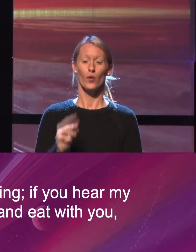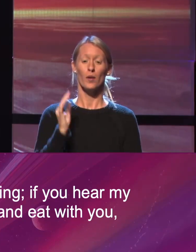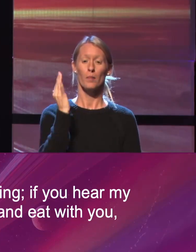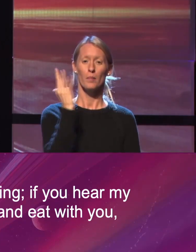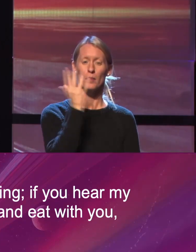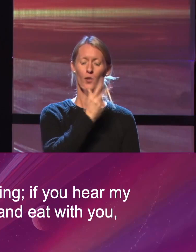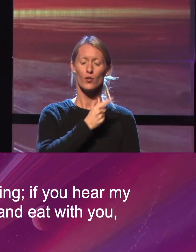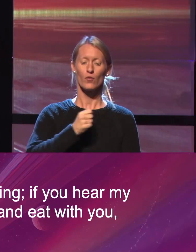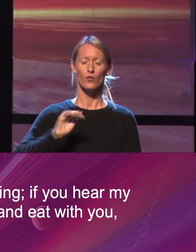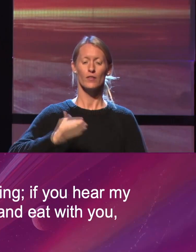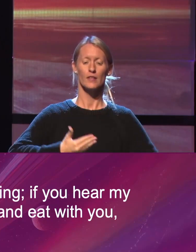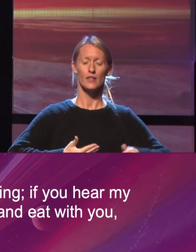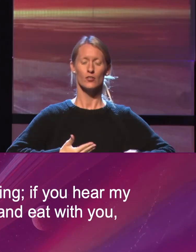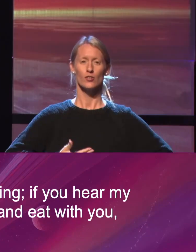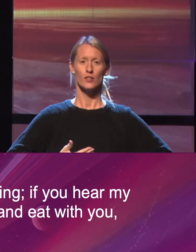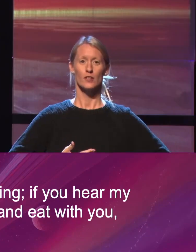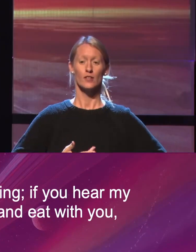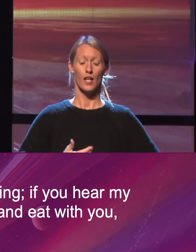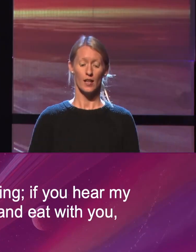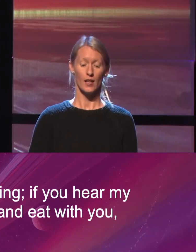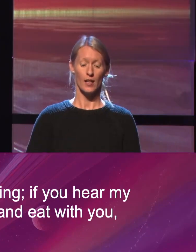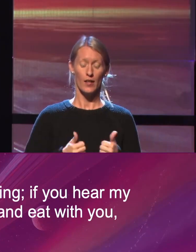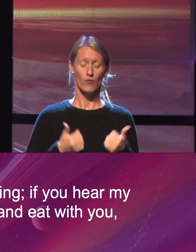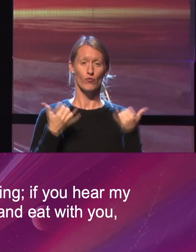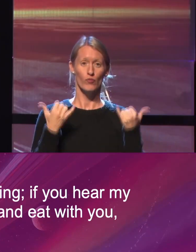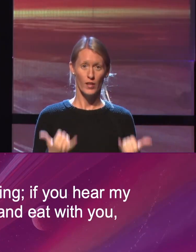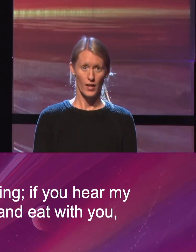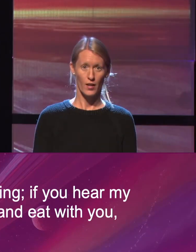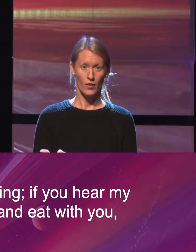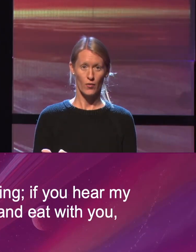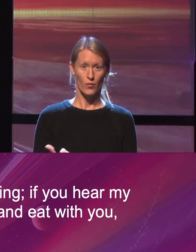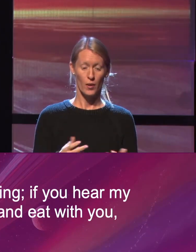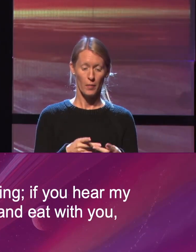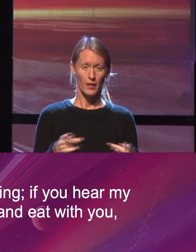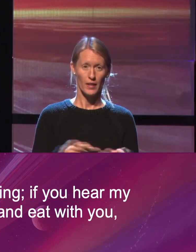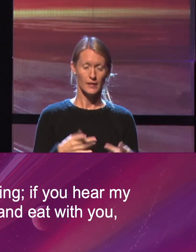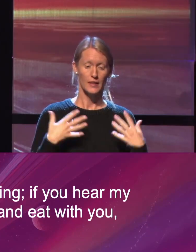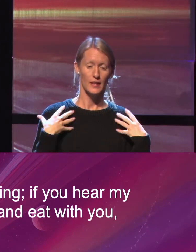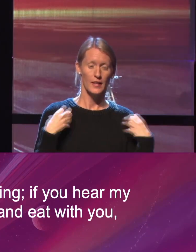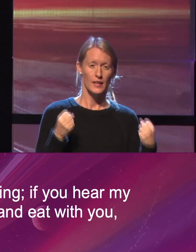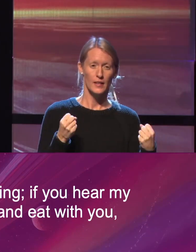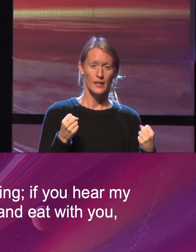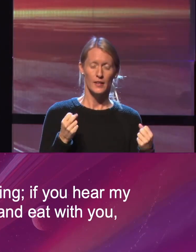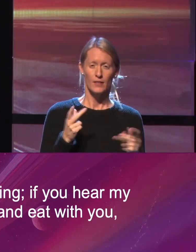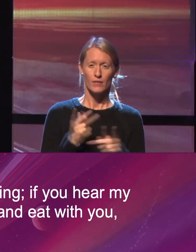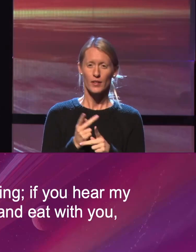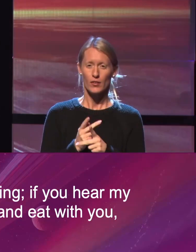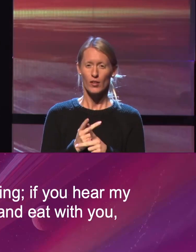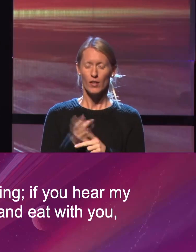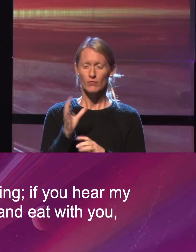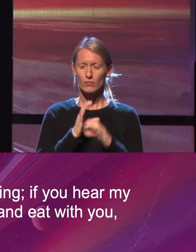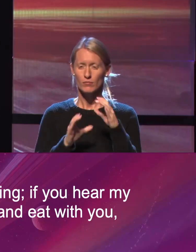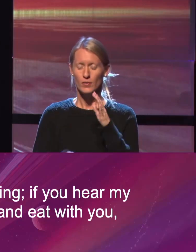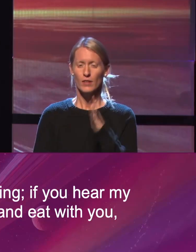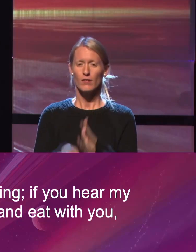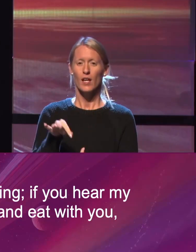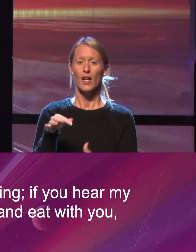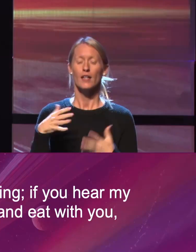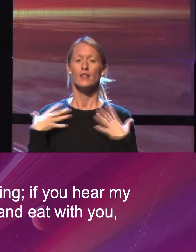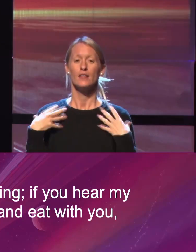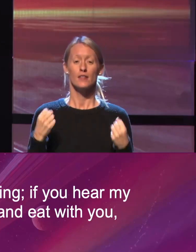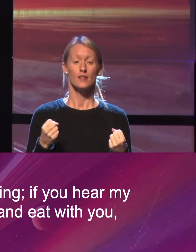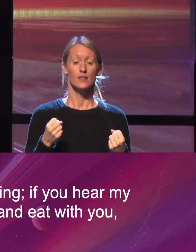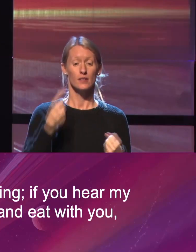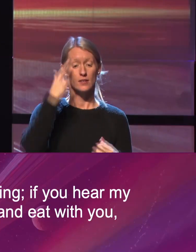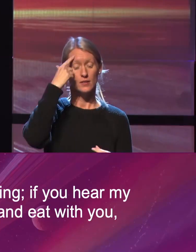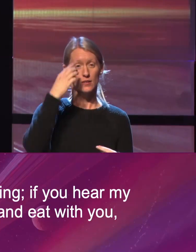right now, to be a place of healing, to find healing. And the decision to follow the Lamb is